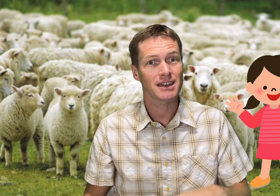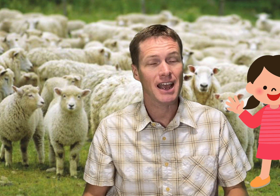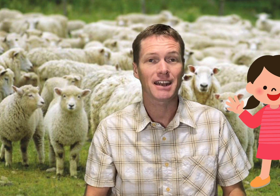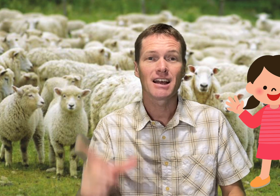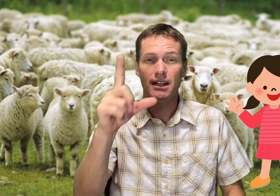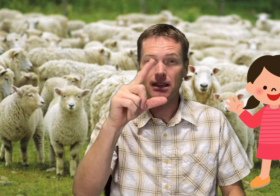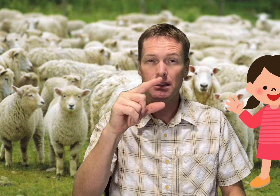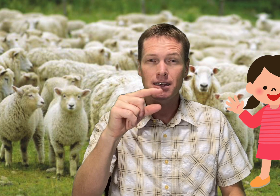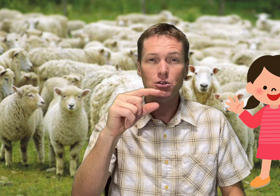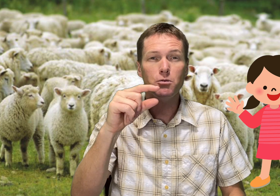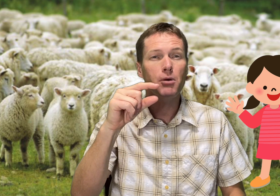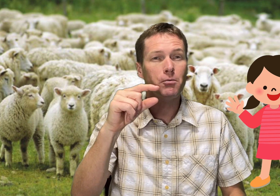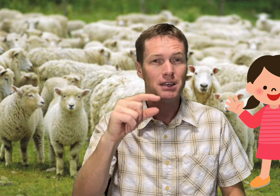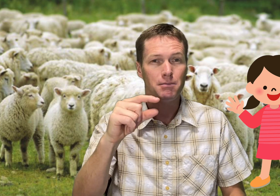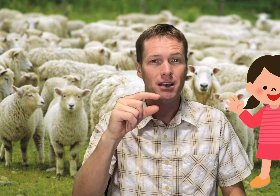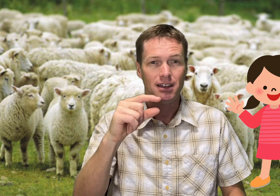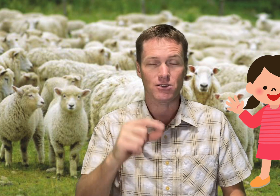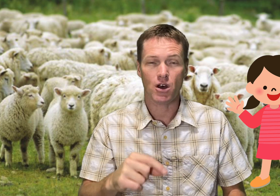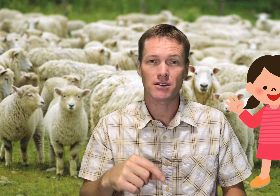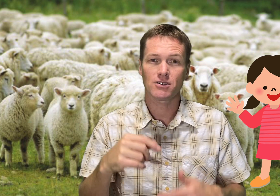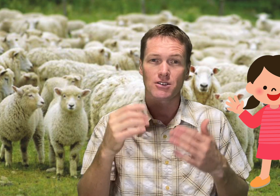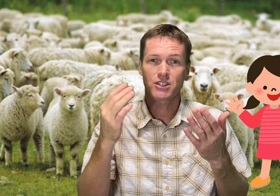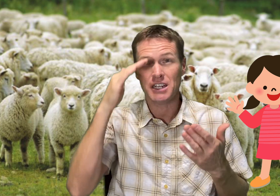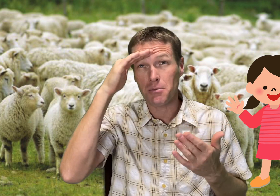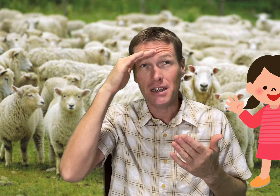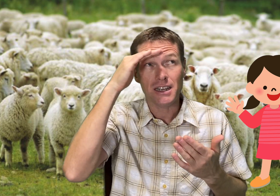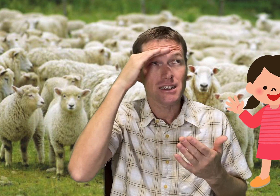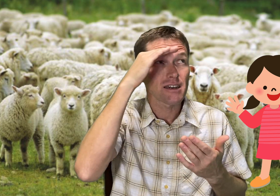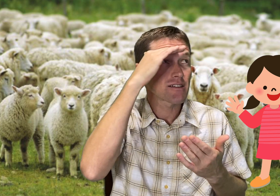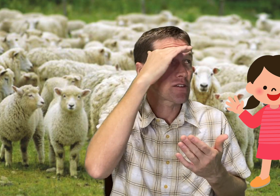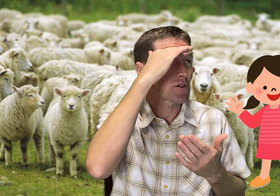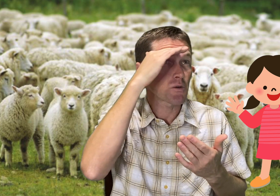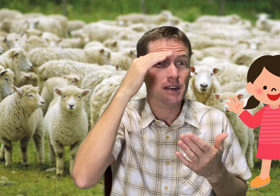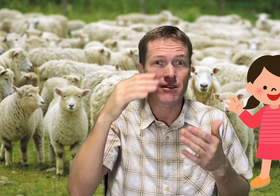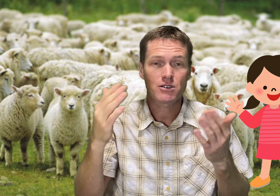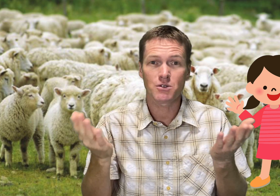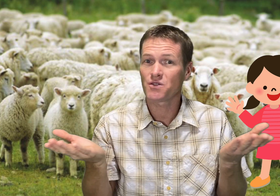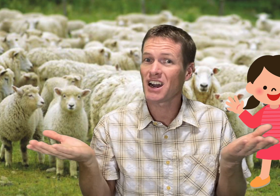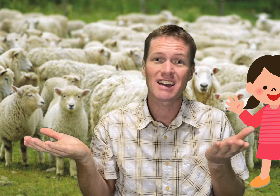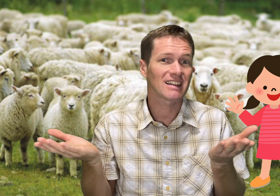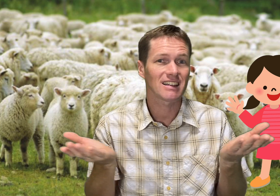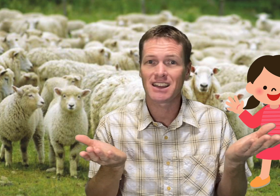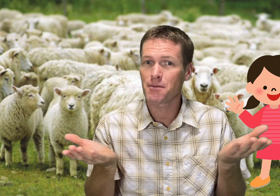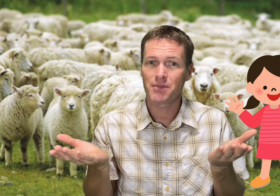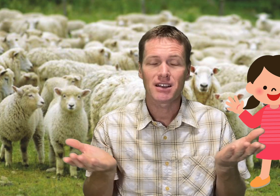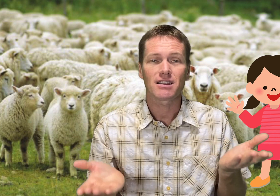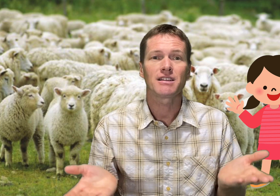again. Little Bo Peep has lost her sheep and doesn't know where to find them. Leave them